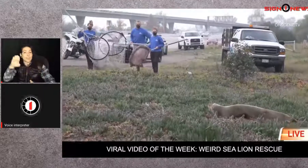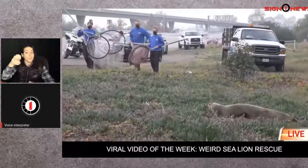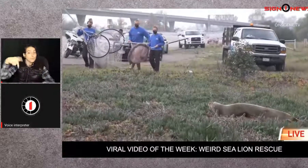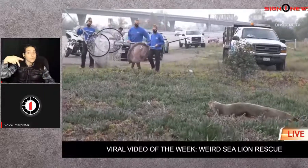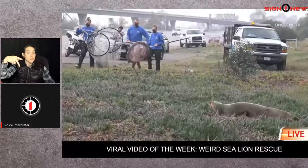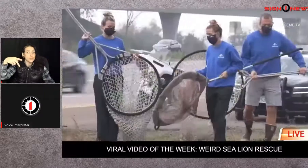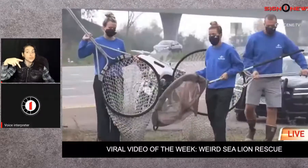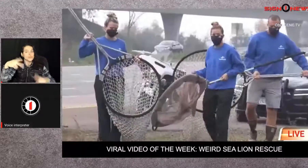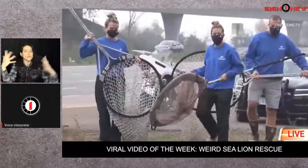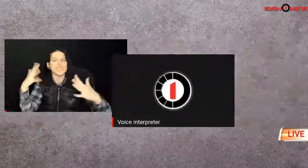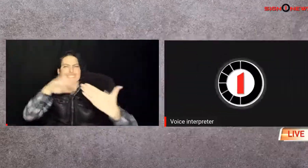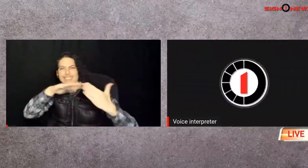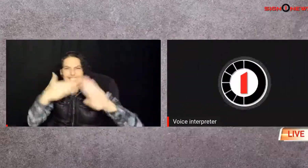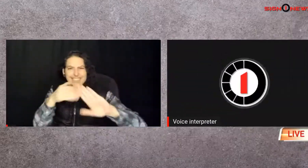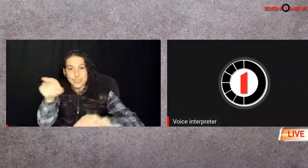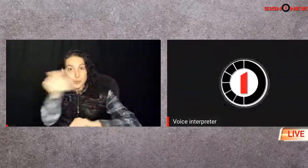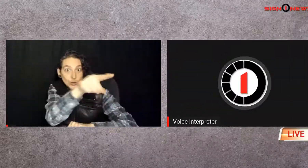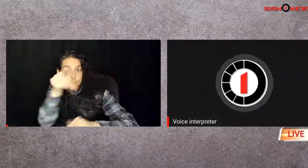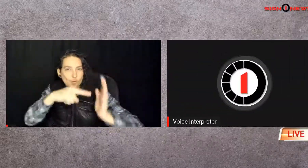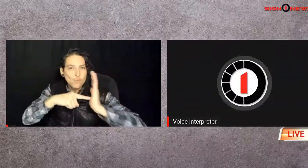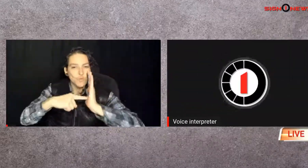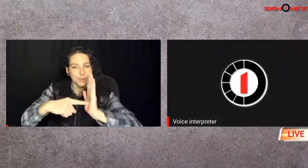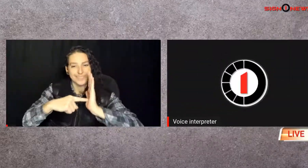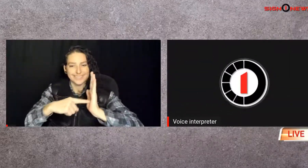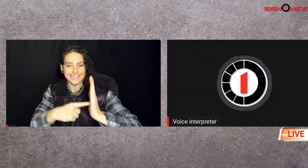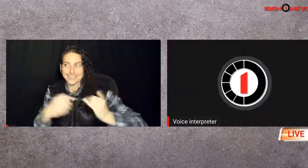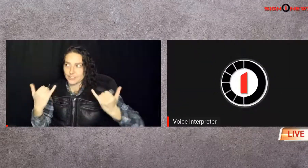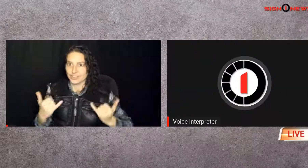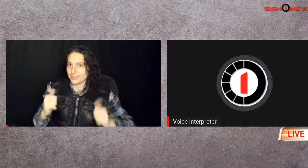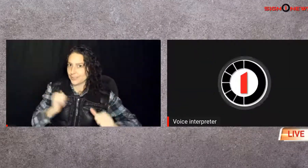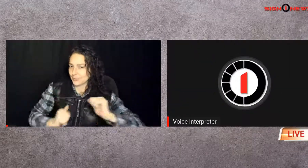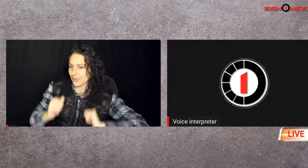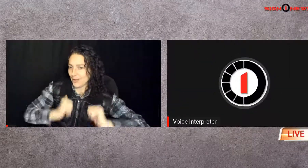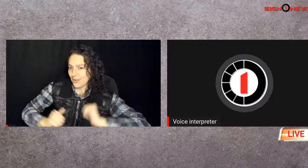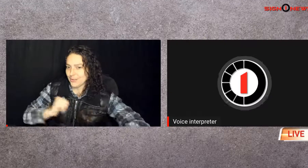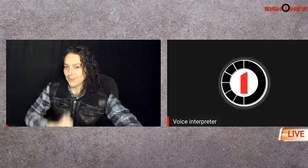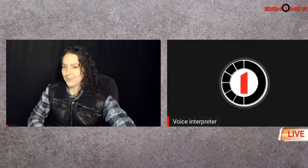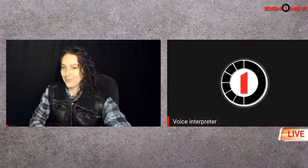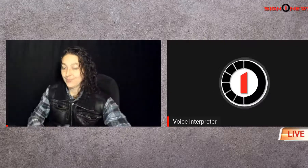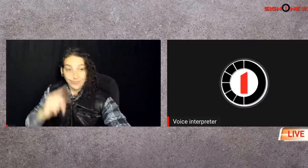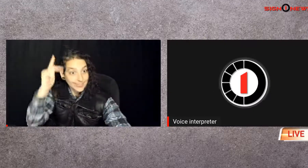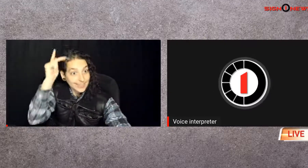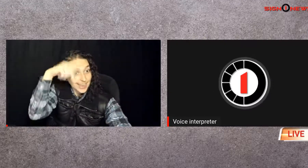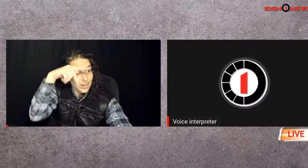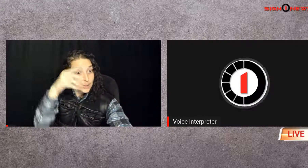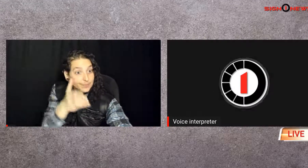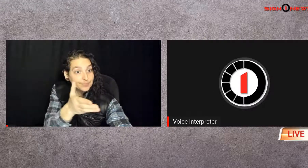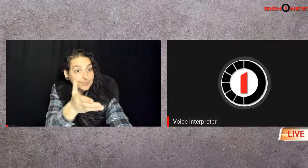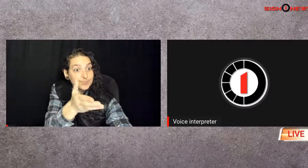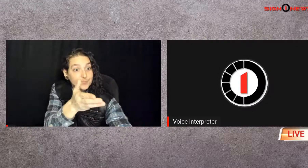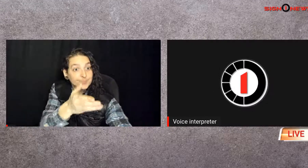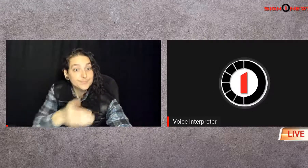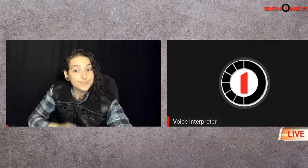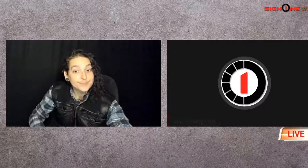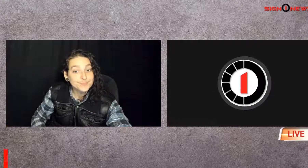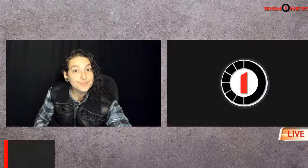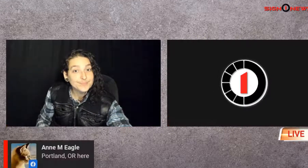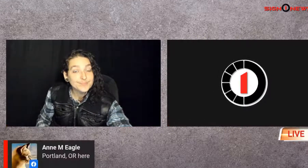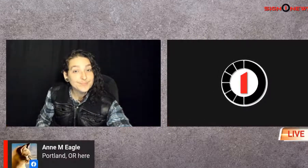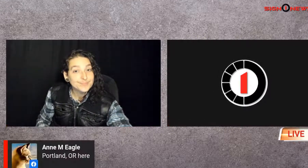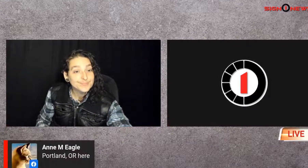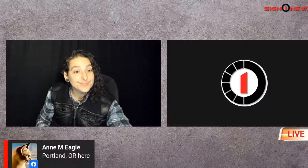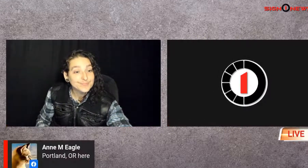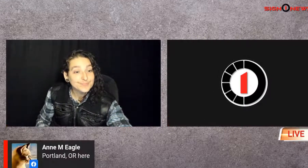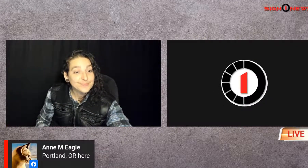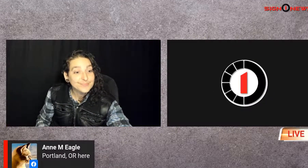All right, well, let me check in with my executive producer to see what cities are being represented in the show today. Karen,